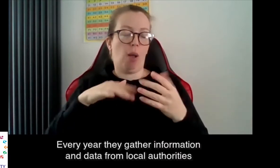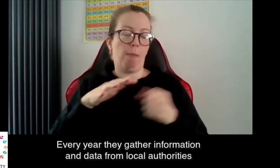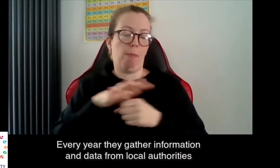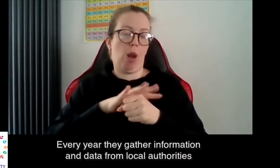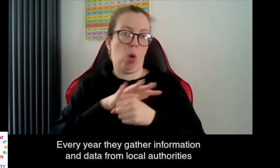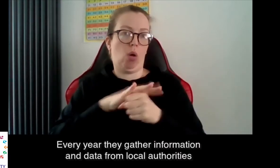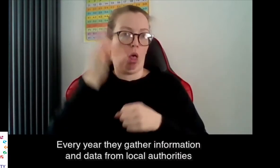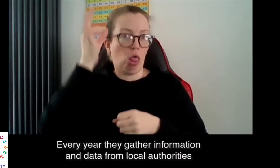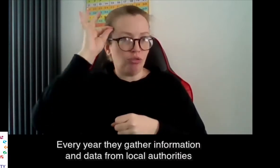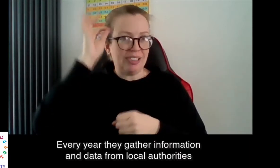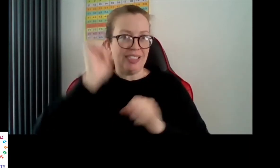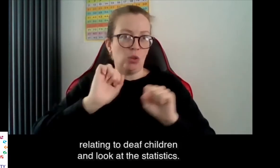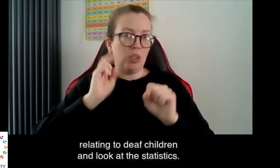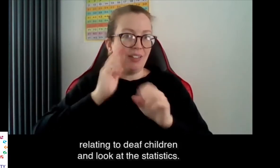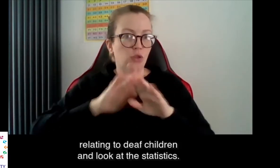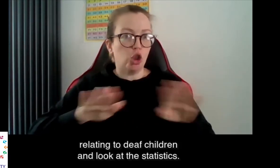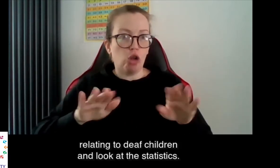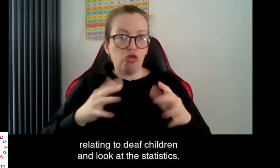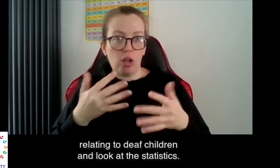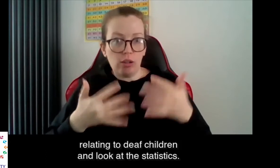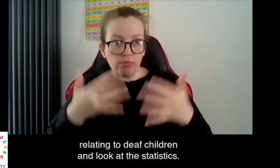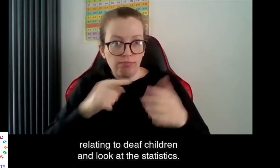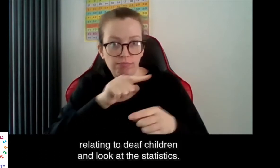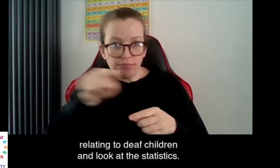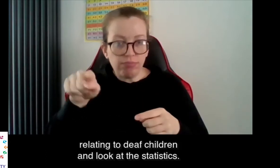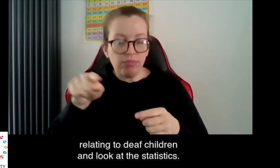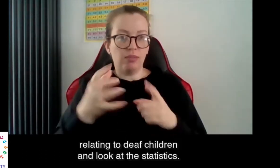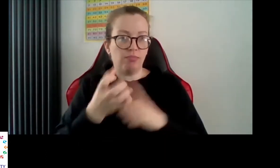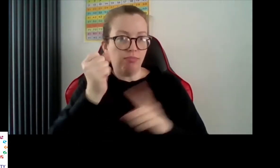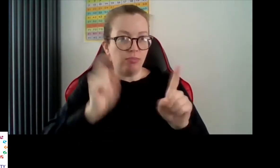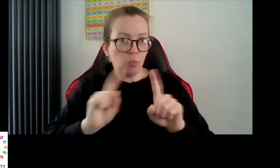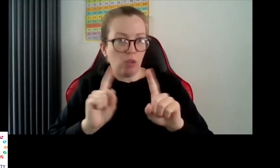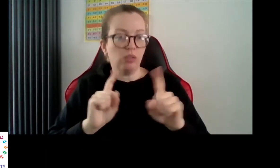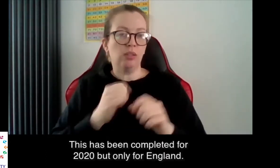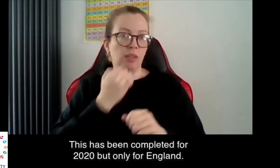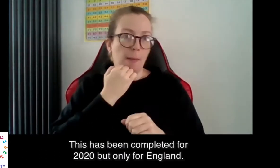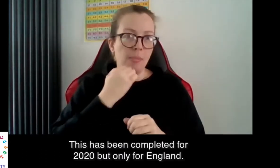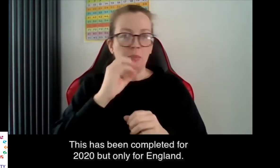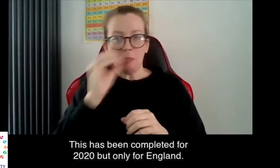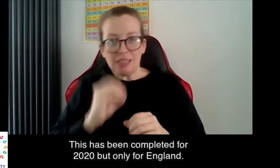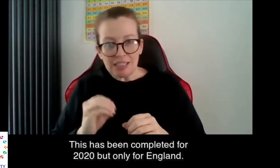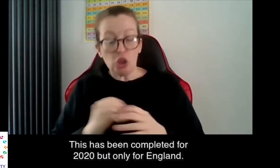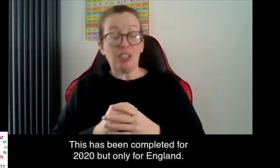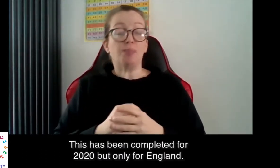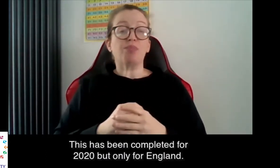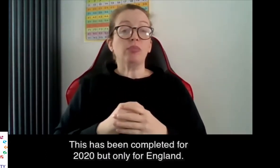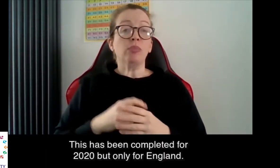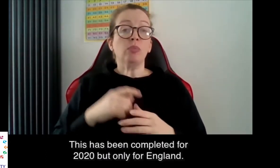local authorities relating to deaf children and look at the statistics. This has been completed for 2020, but only